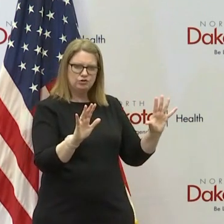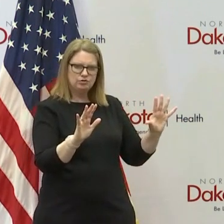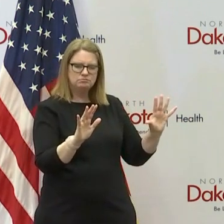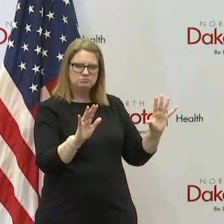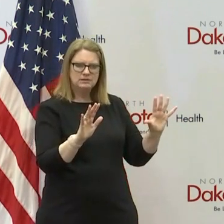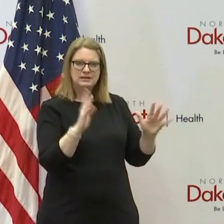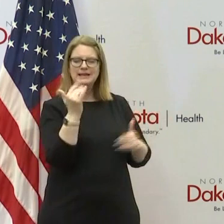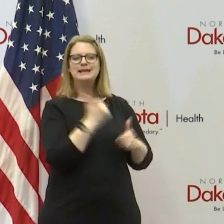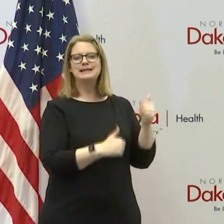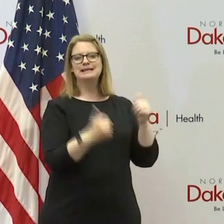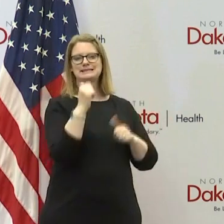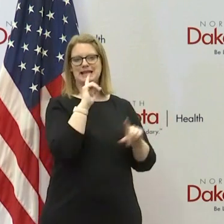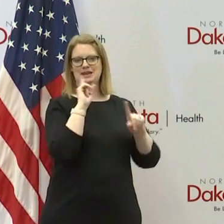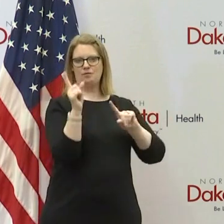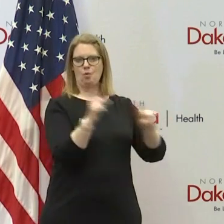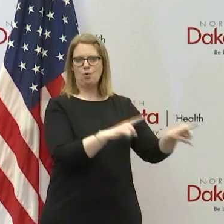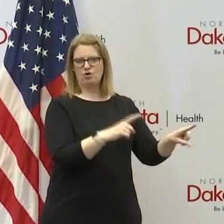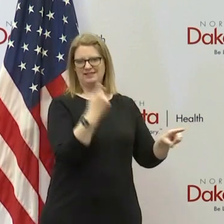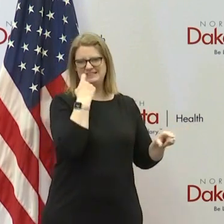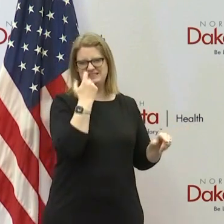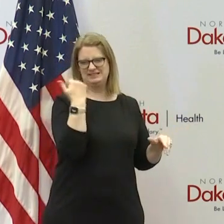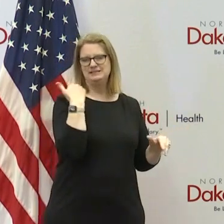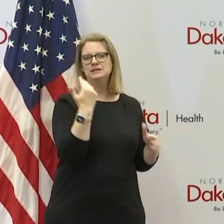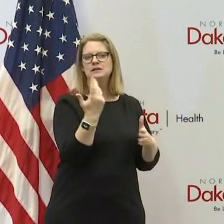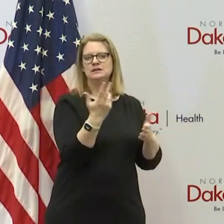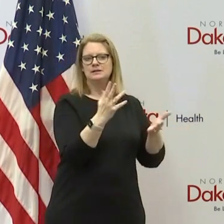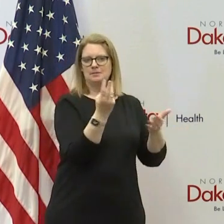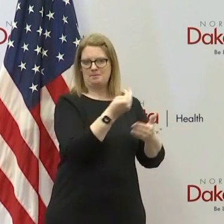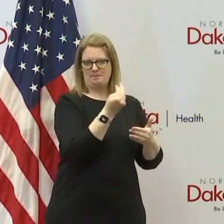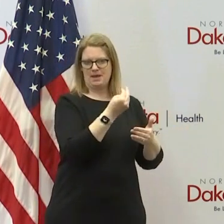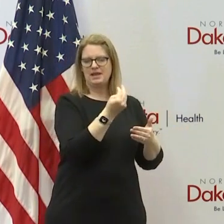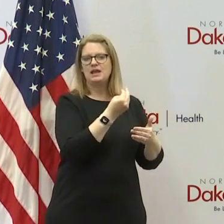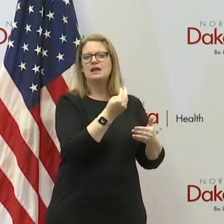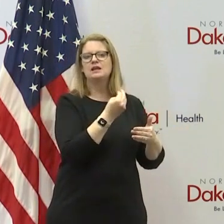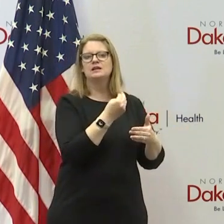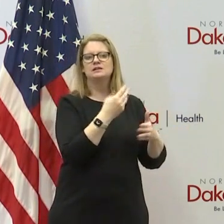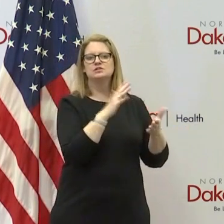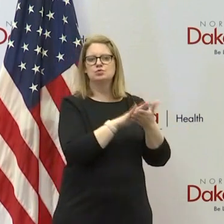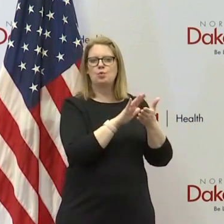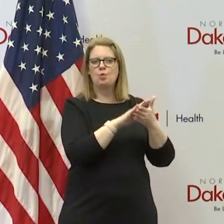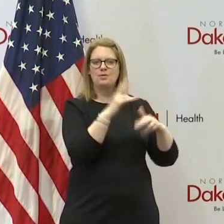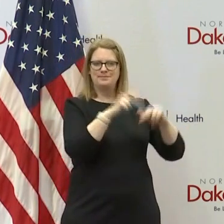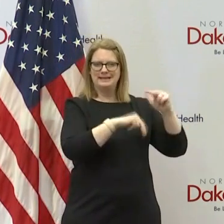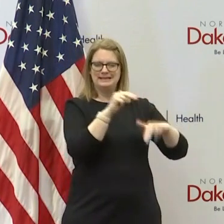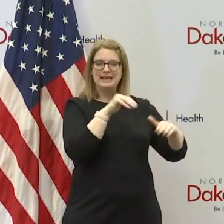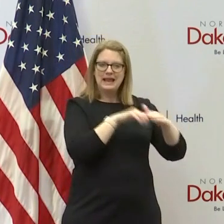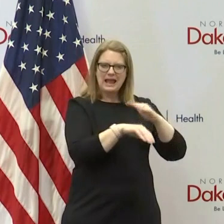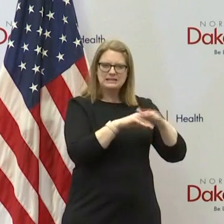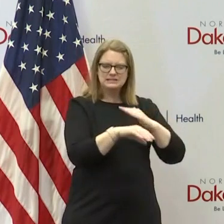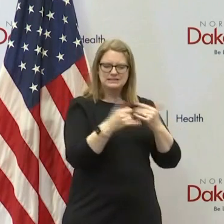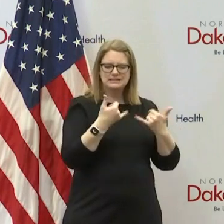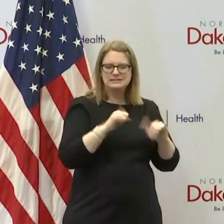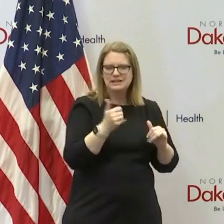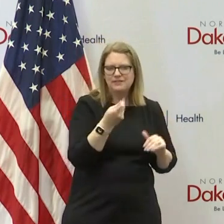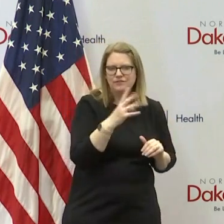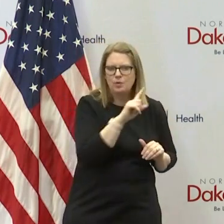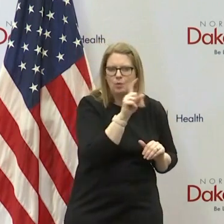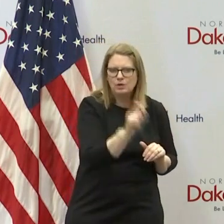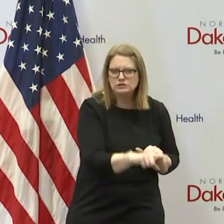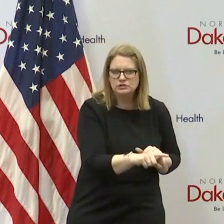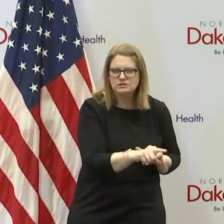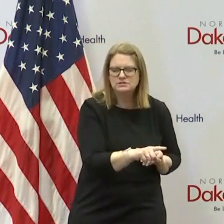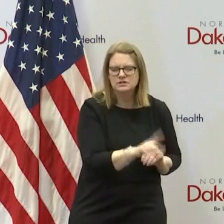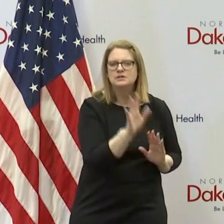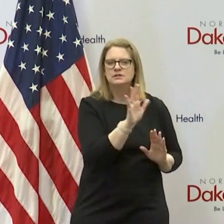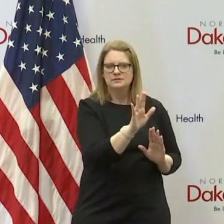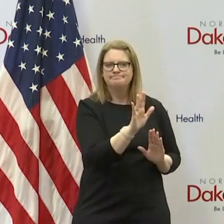in the executive order that I signed on Monday related to school facility access, there still are questions on that. So we'll continue to make sure that